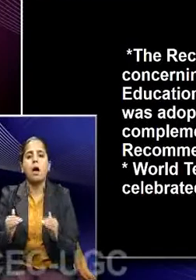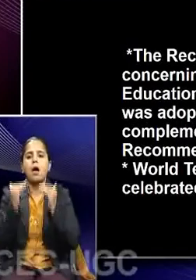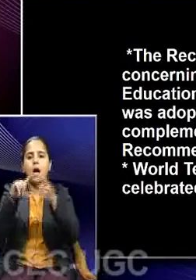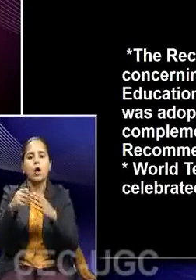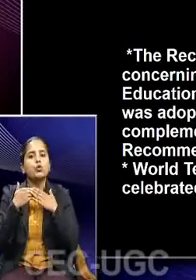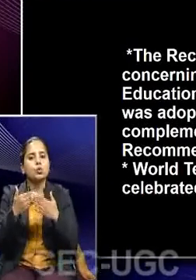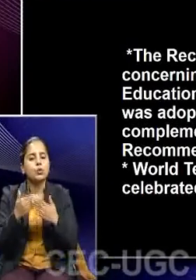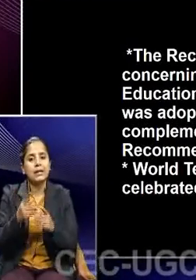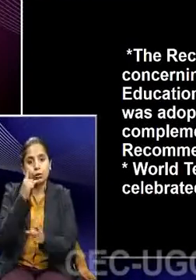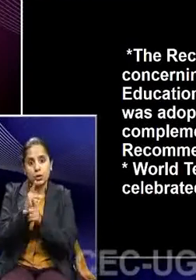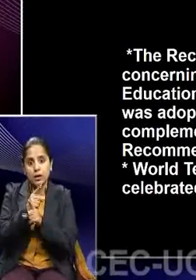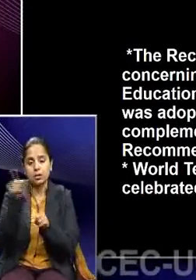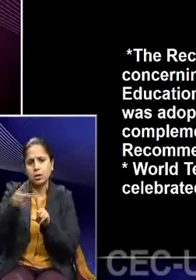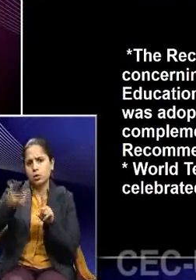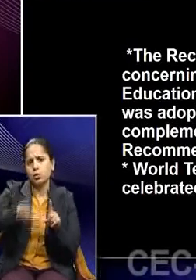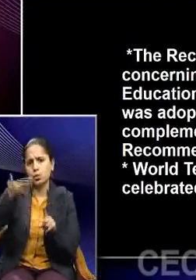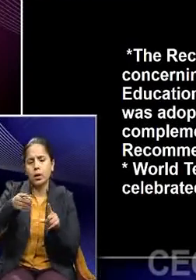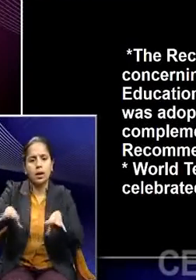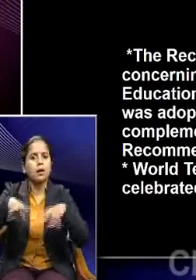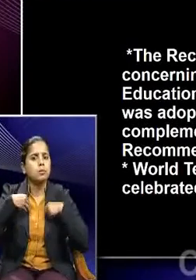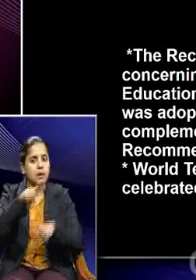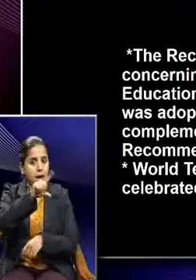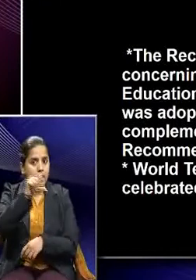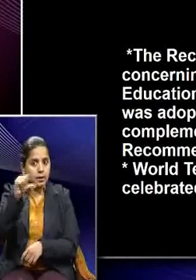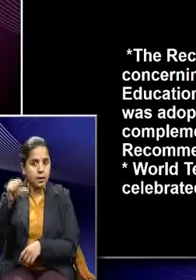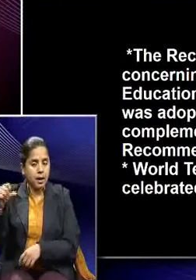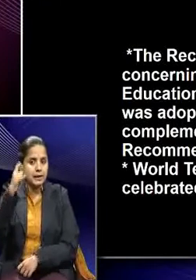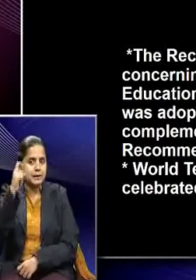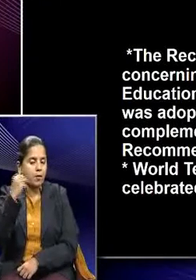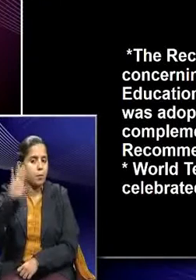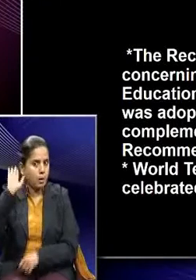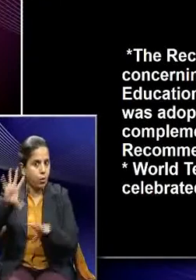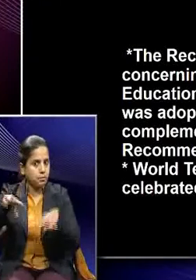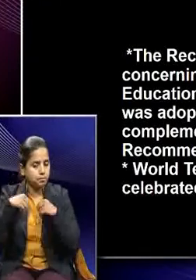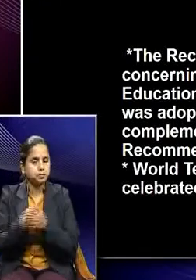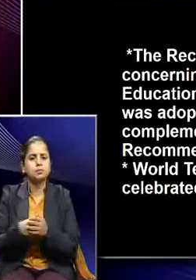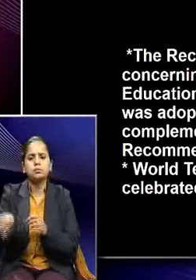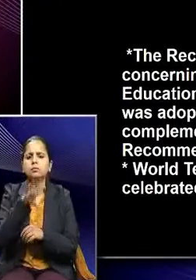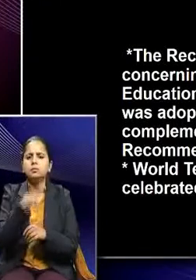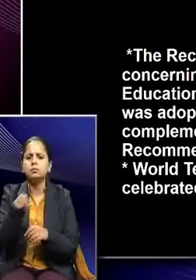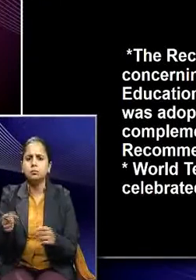teaching personnel was adopted in 1997 to complement the